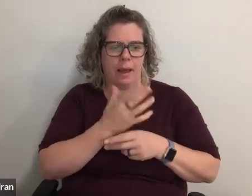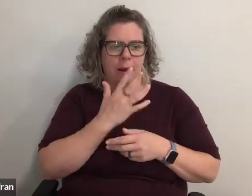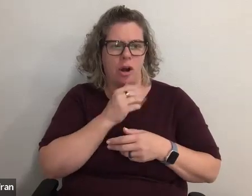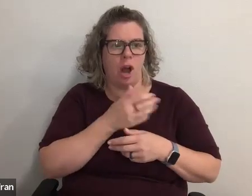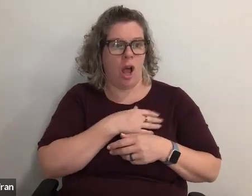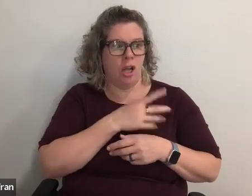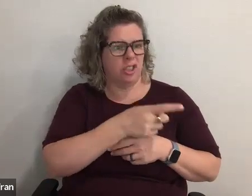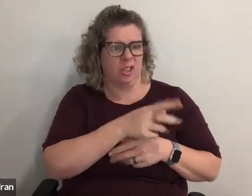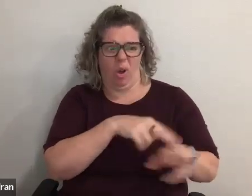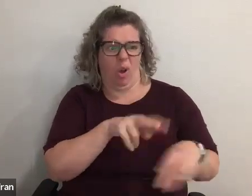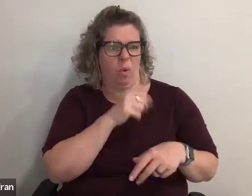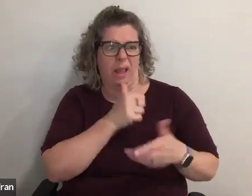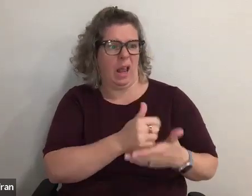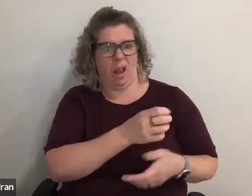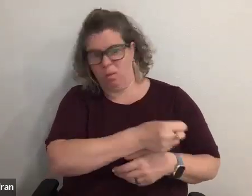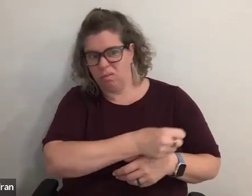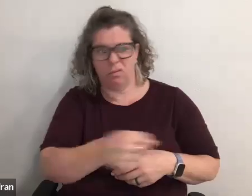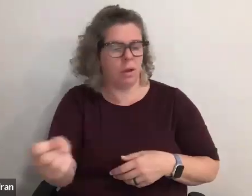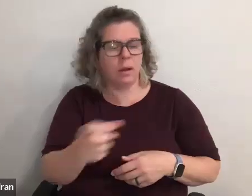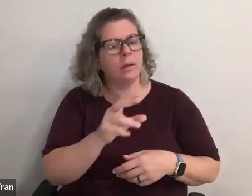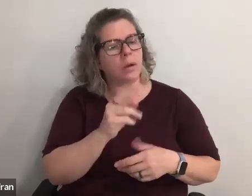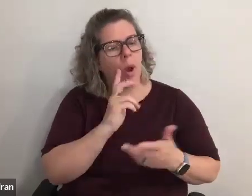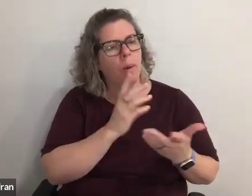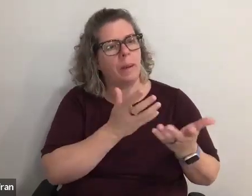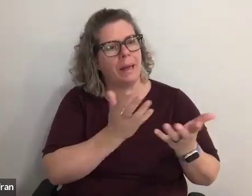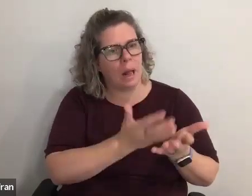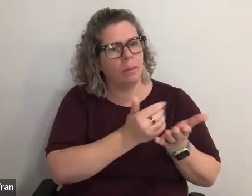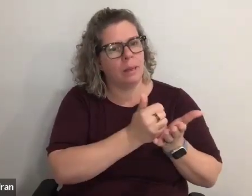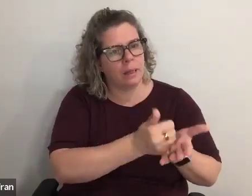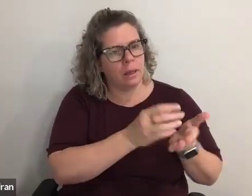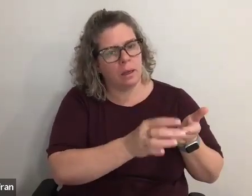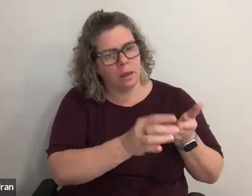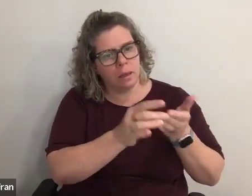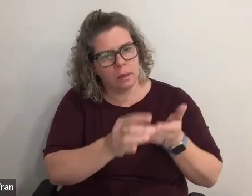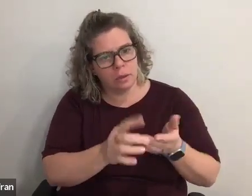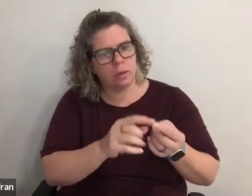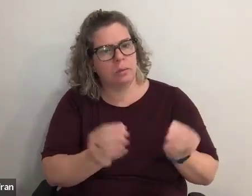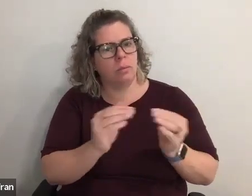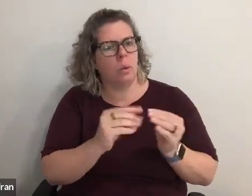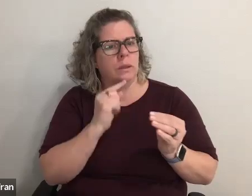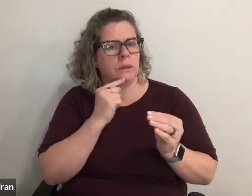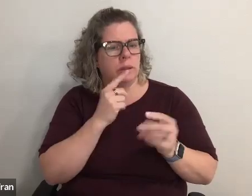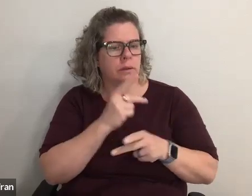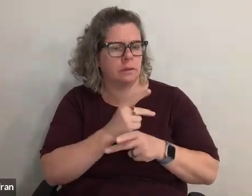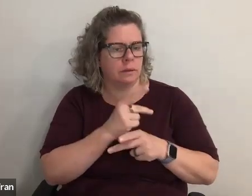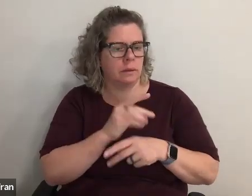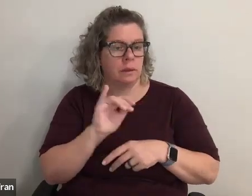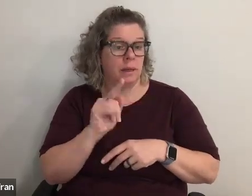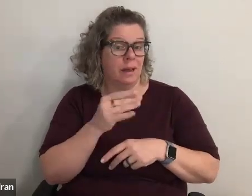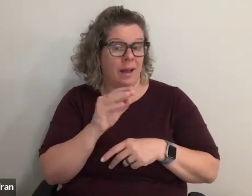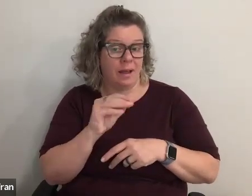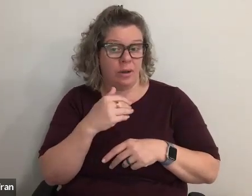continuum of care a little bit ago. It's that place to go, right? So what does that look like? Well, Idaho has a